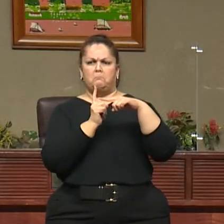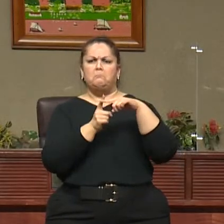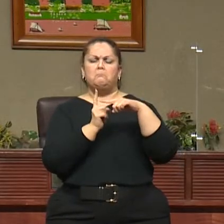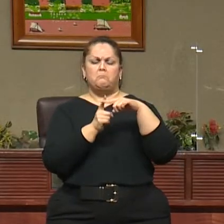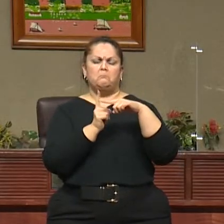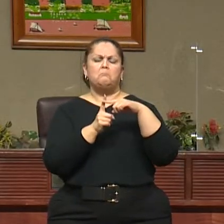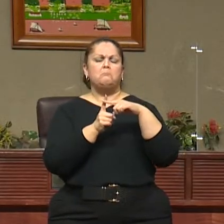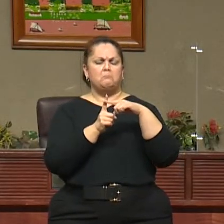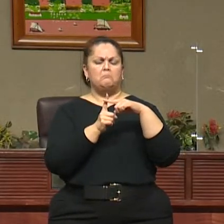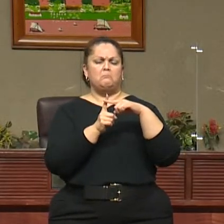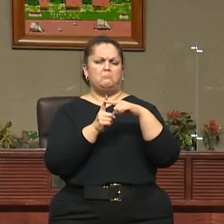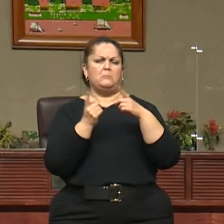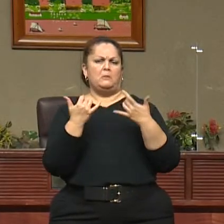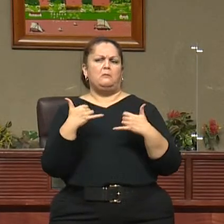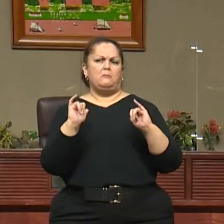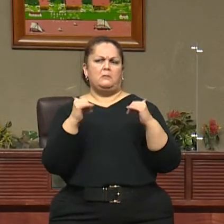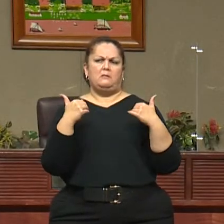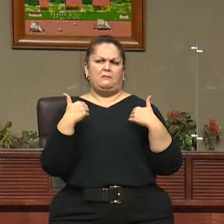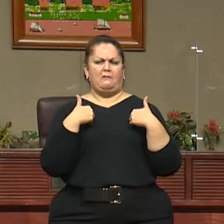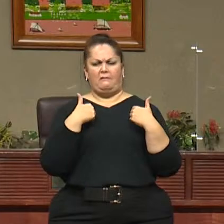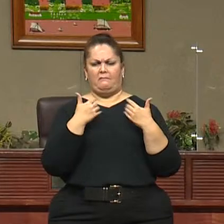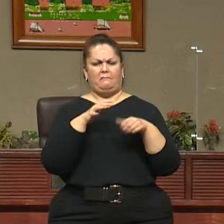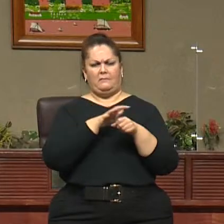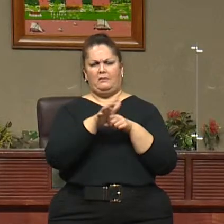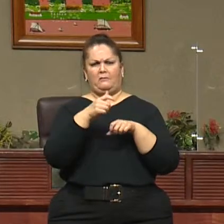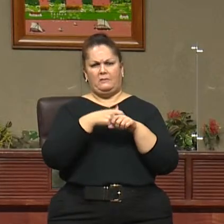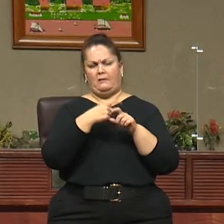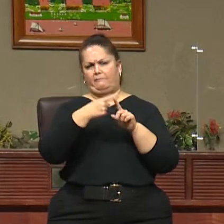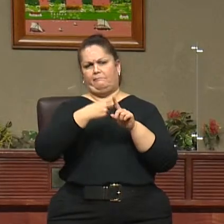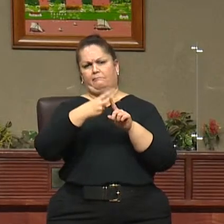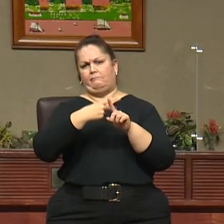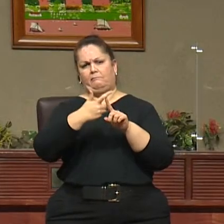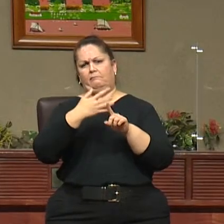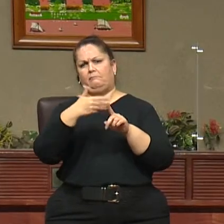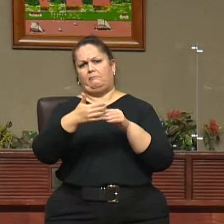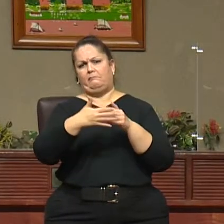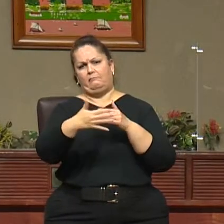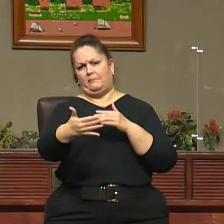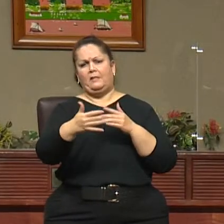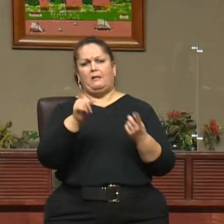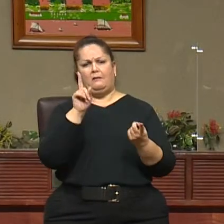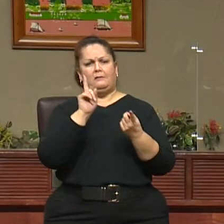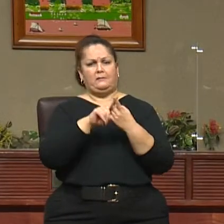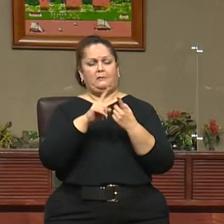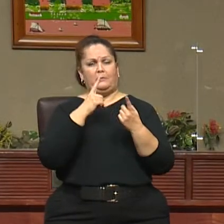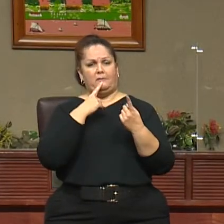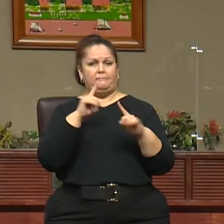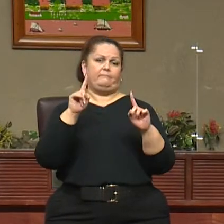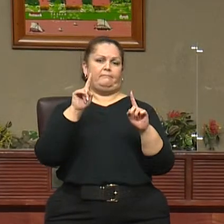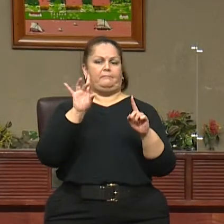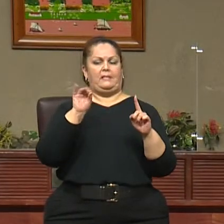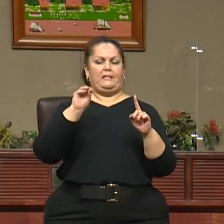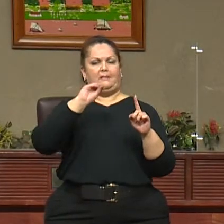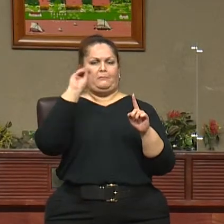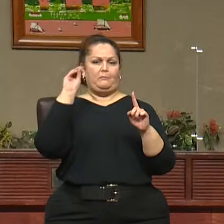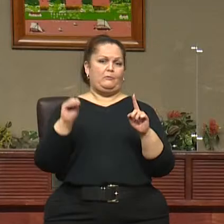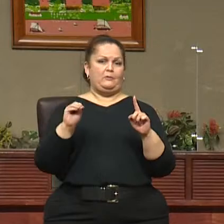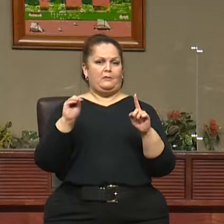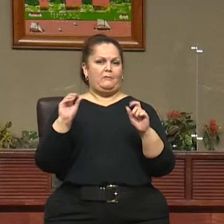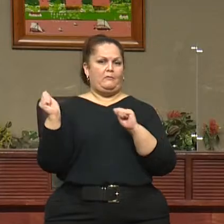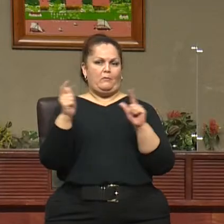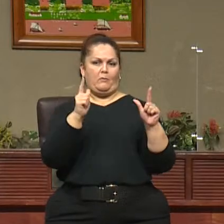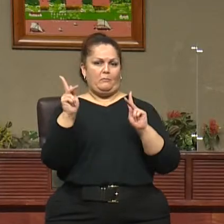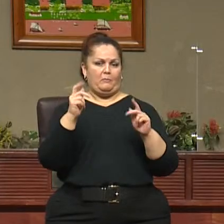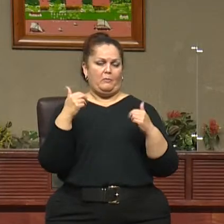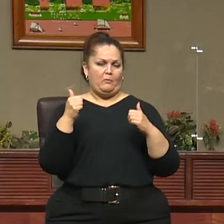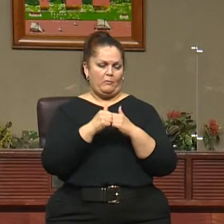have months to go, likely, before we reach that herd immunity. Dr. Pino shared with you